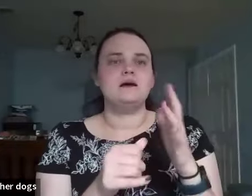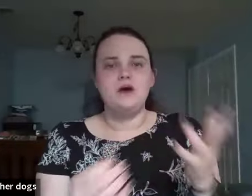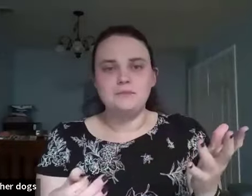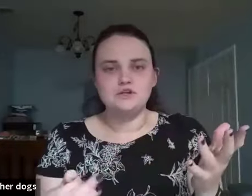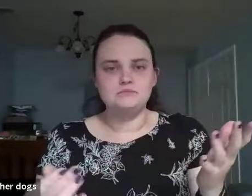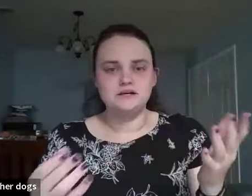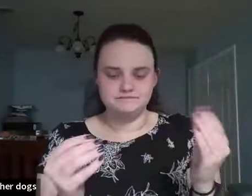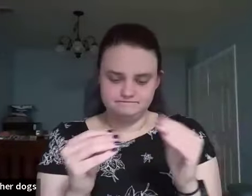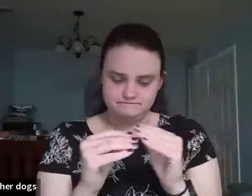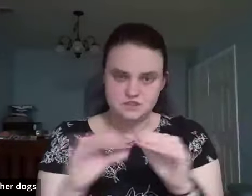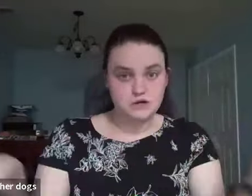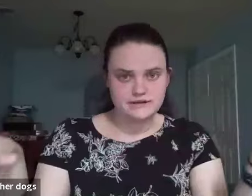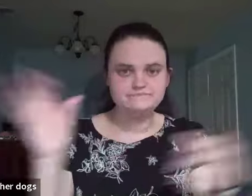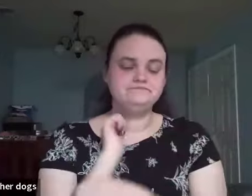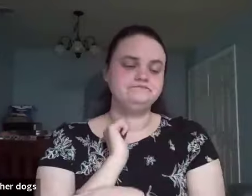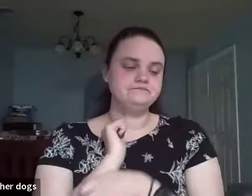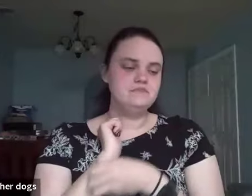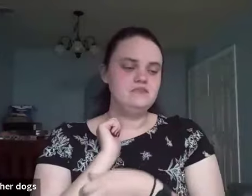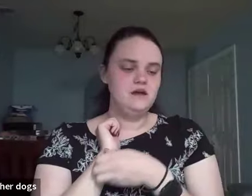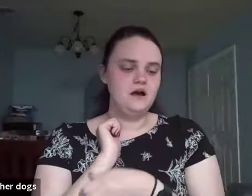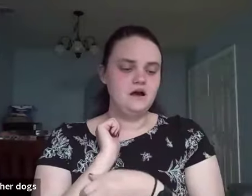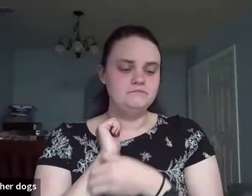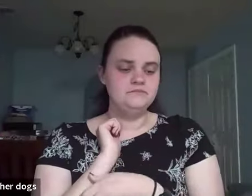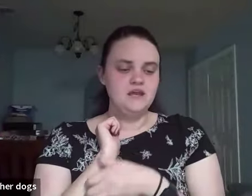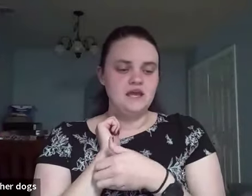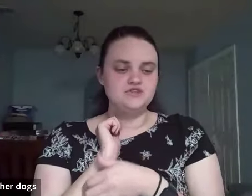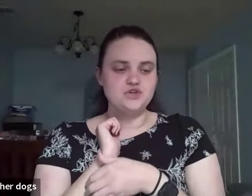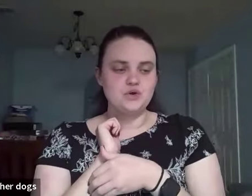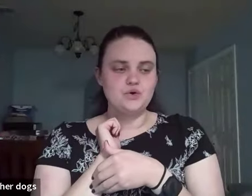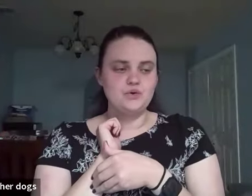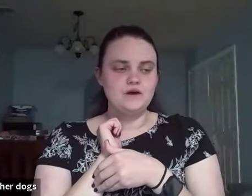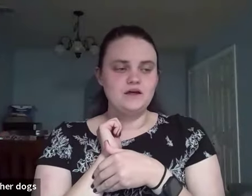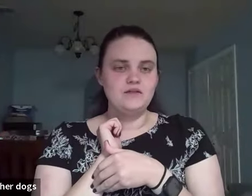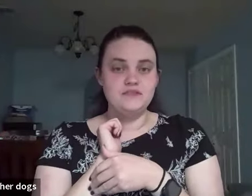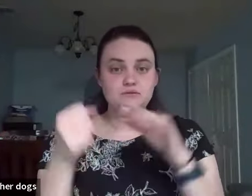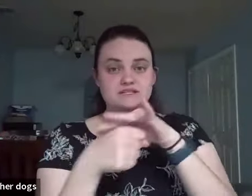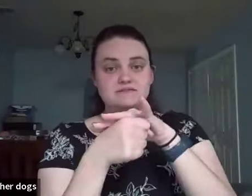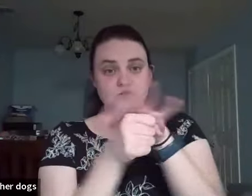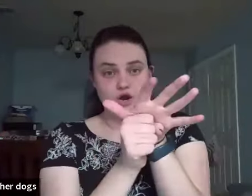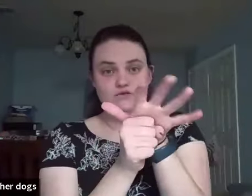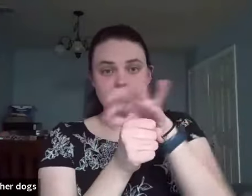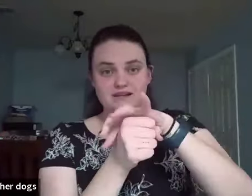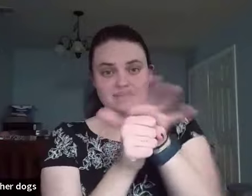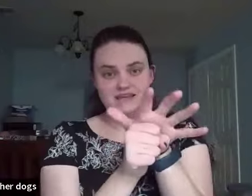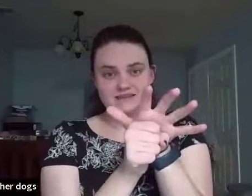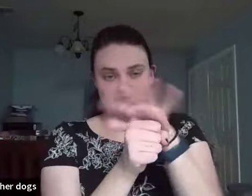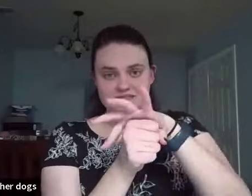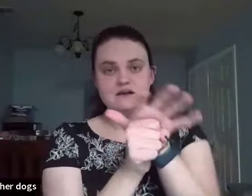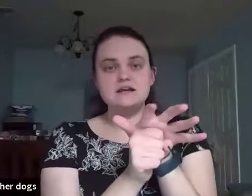Not popular, but spread. Um, and so the reason for COVID, like this sign,